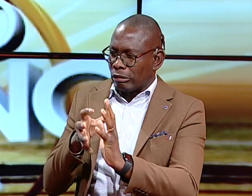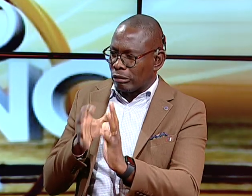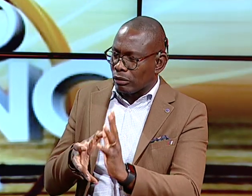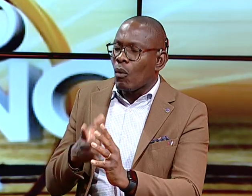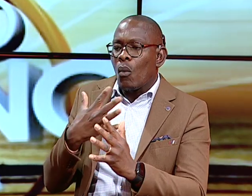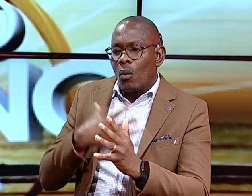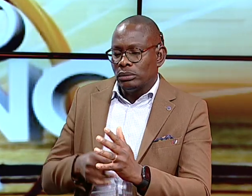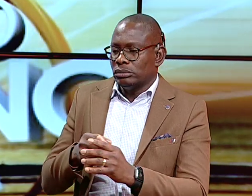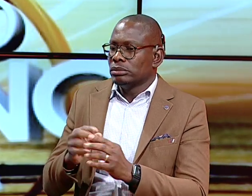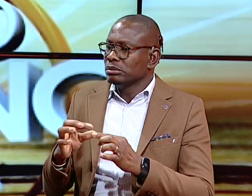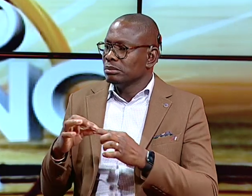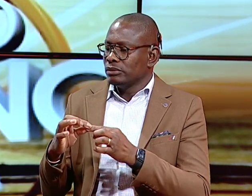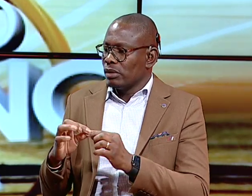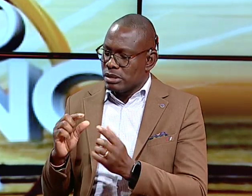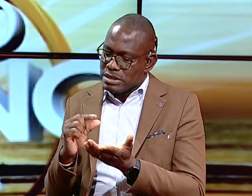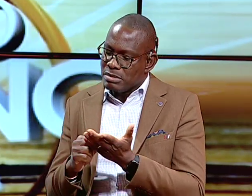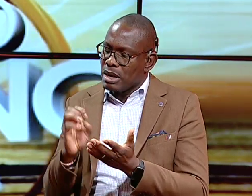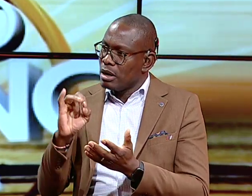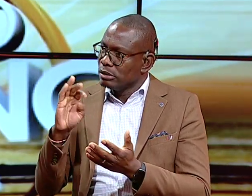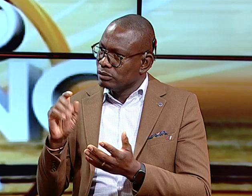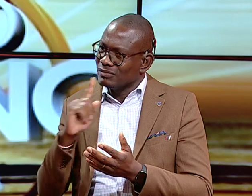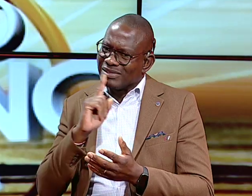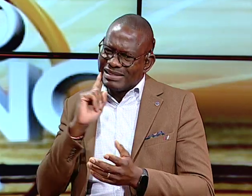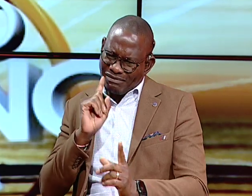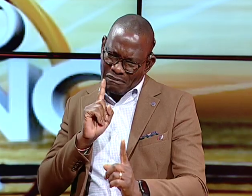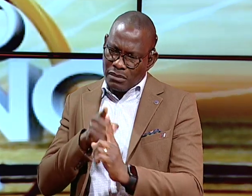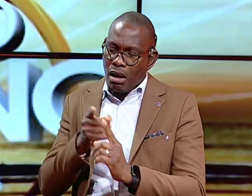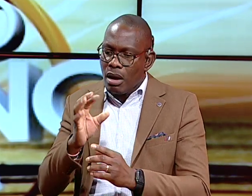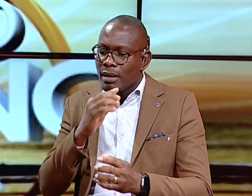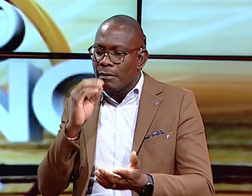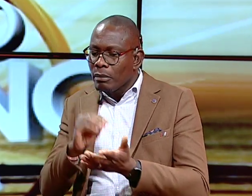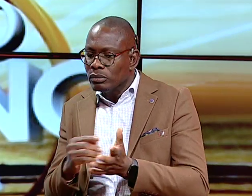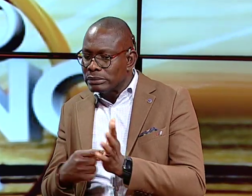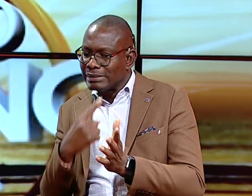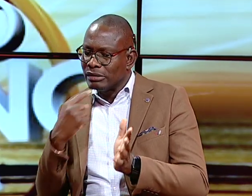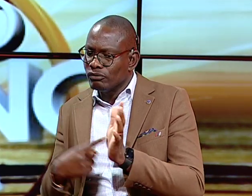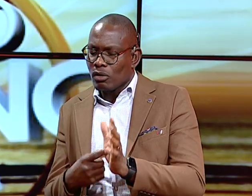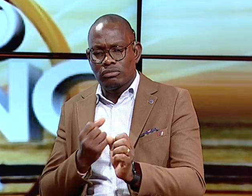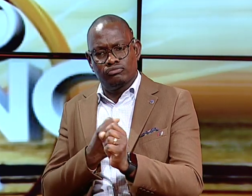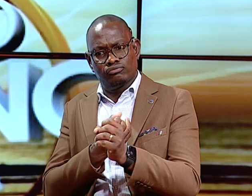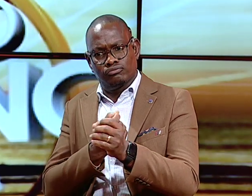information where there's also deaf people that needs to have access